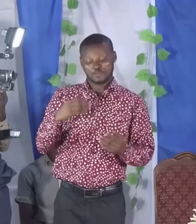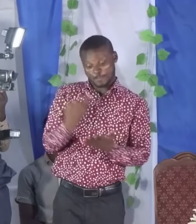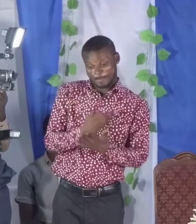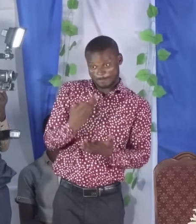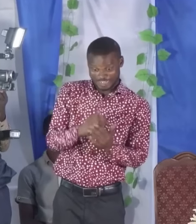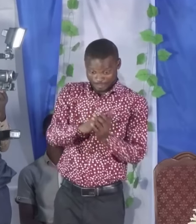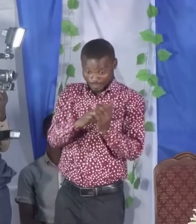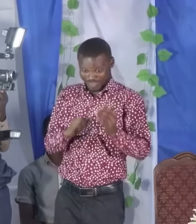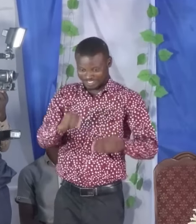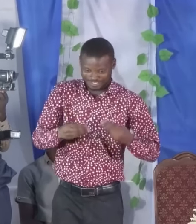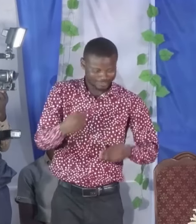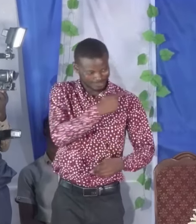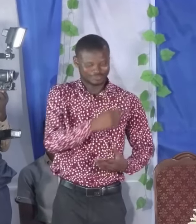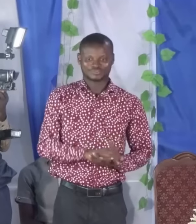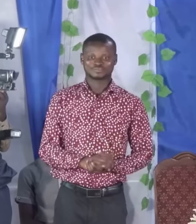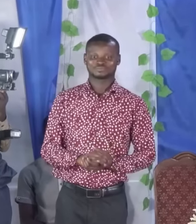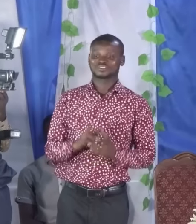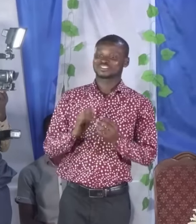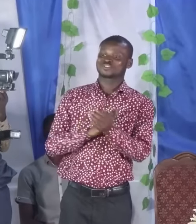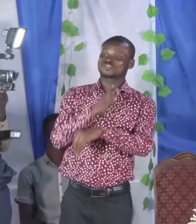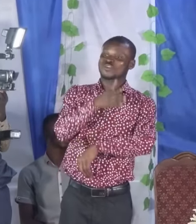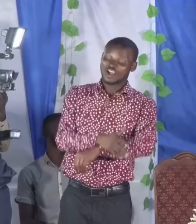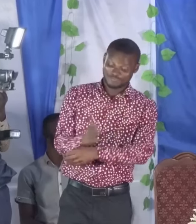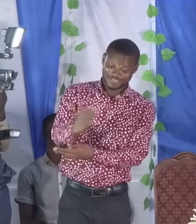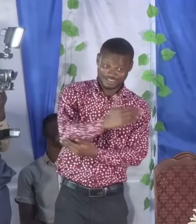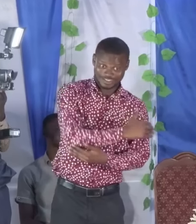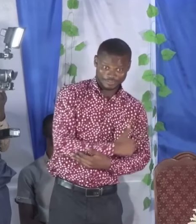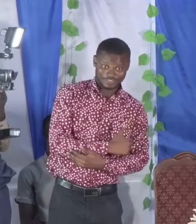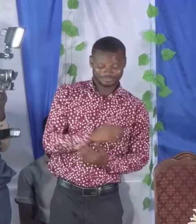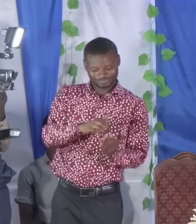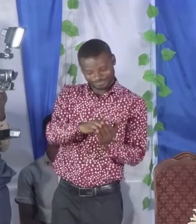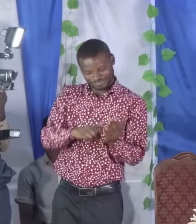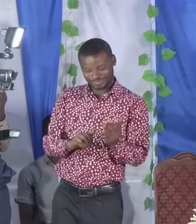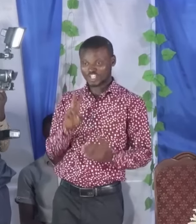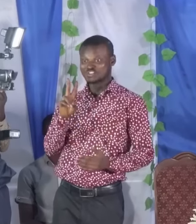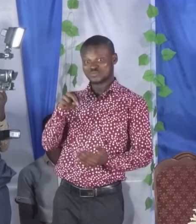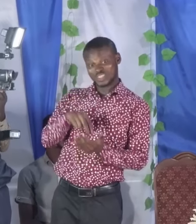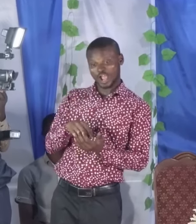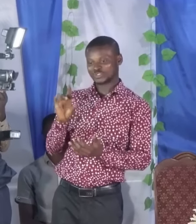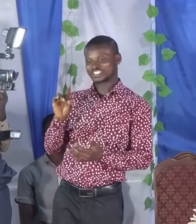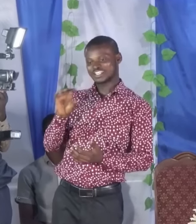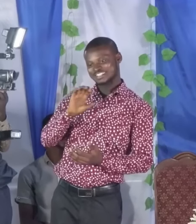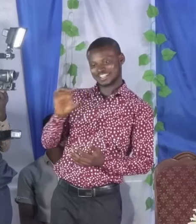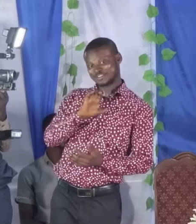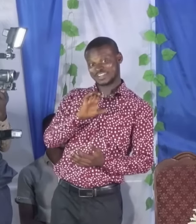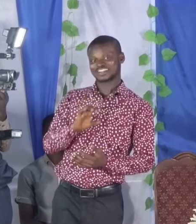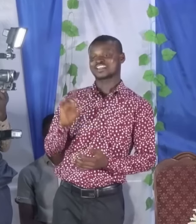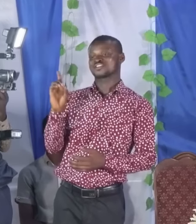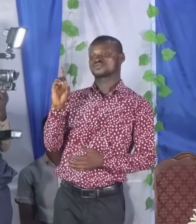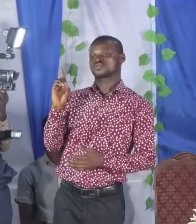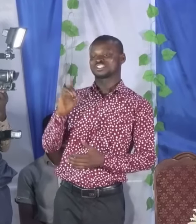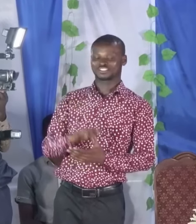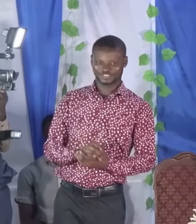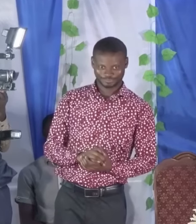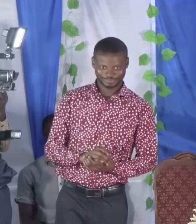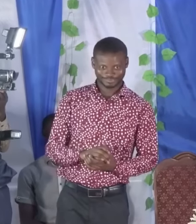$2,800. Ana omo de mame. Za menye na ya me banko yamia juma. Namse mate. Ya